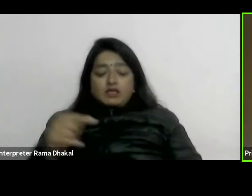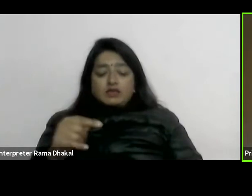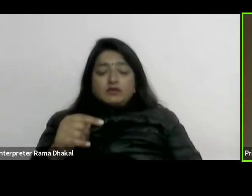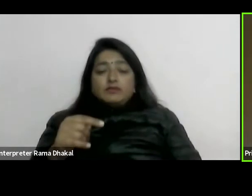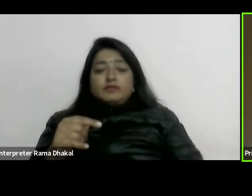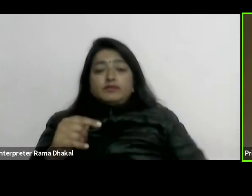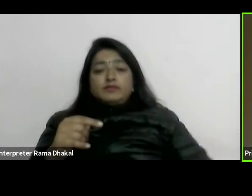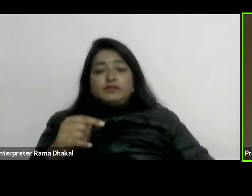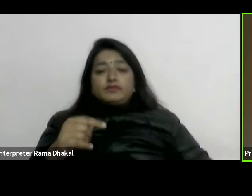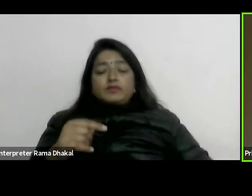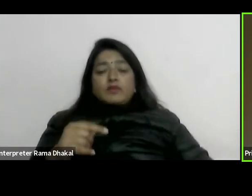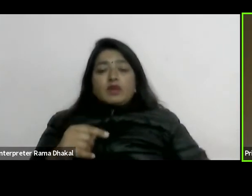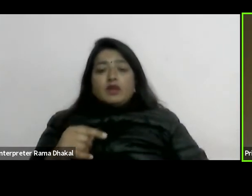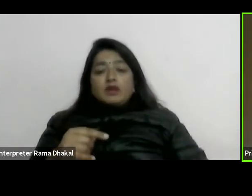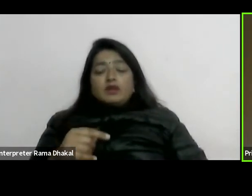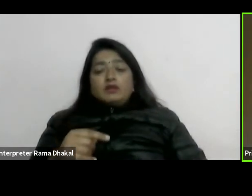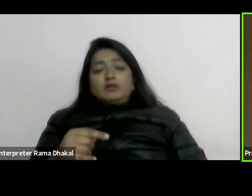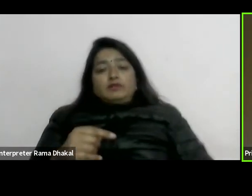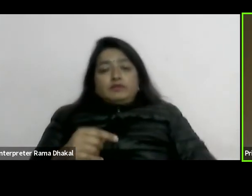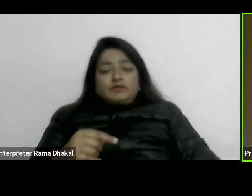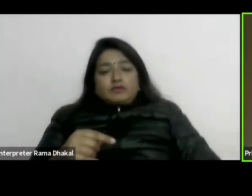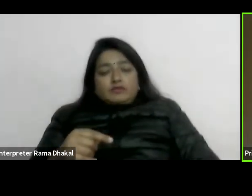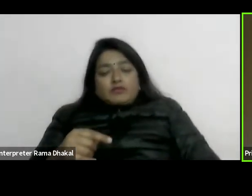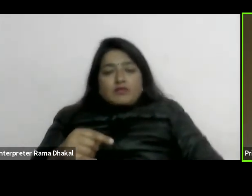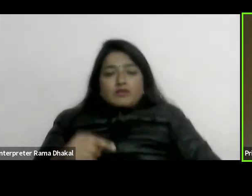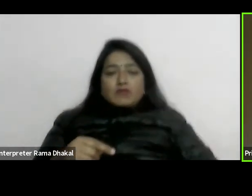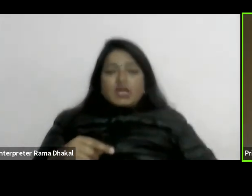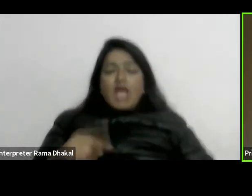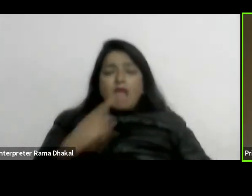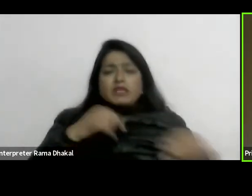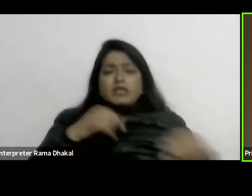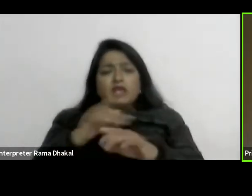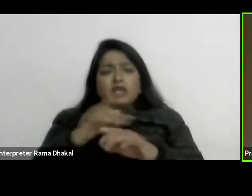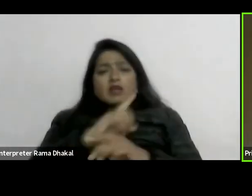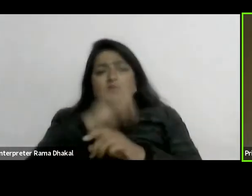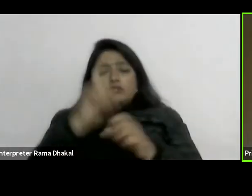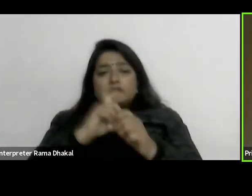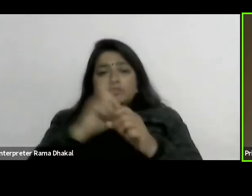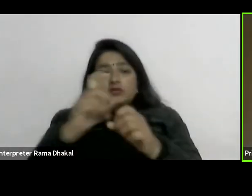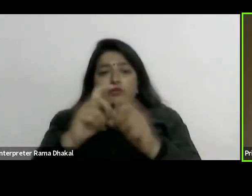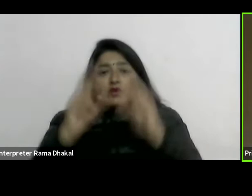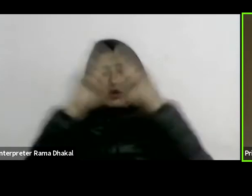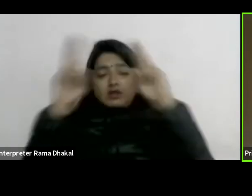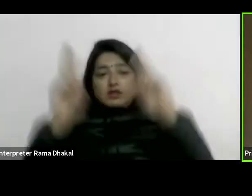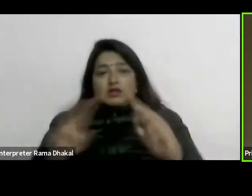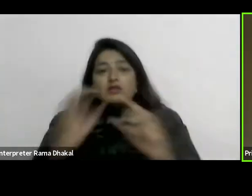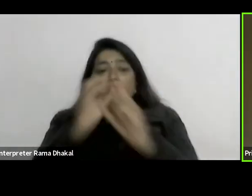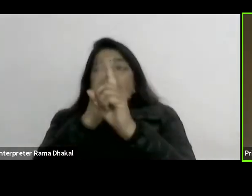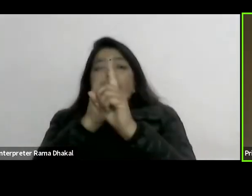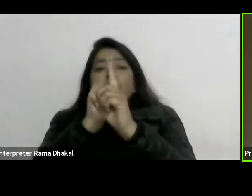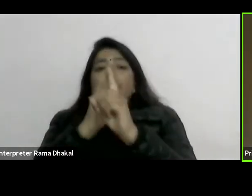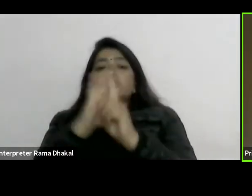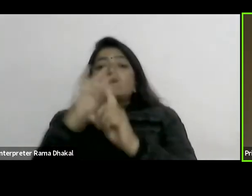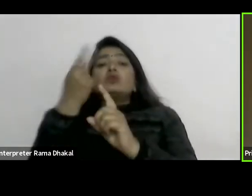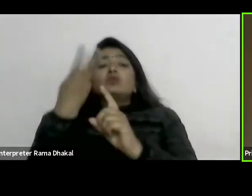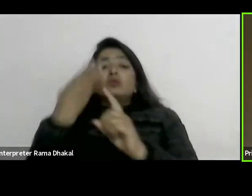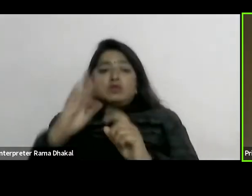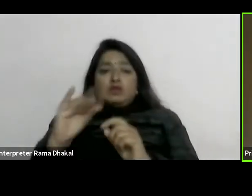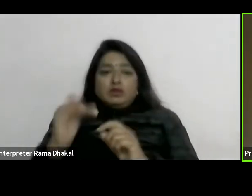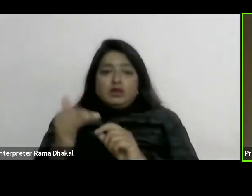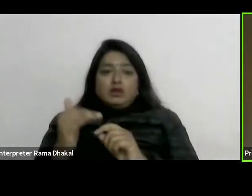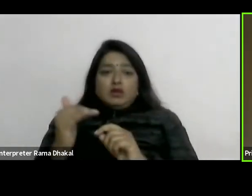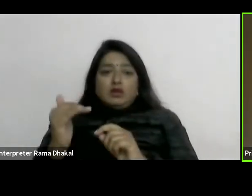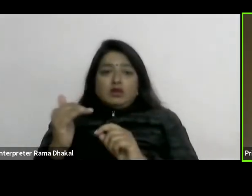or reinforces questions many of us have been asking about international advocacy processes